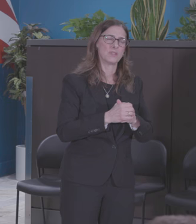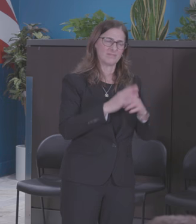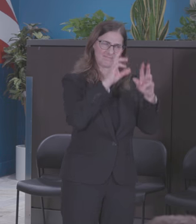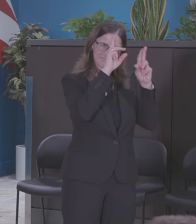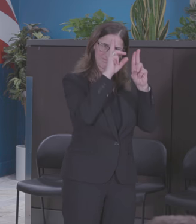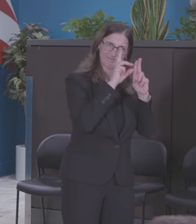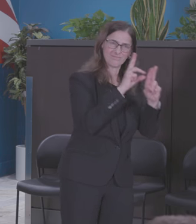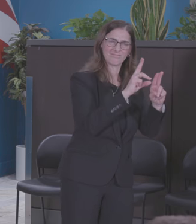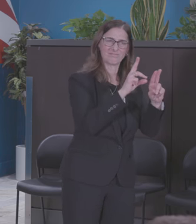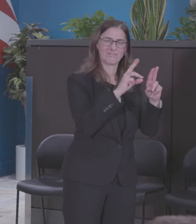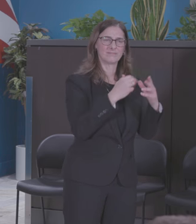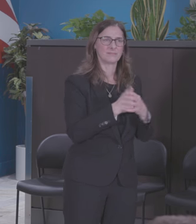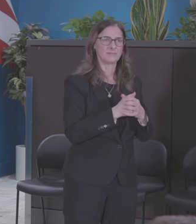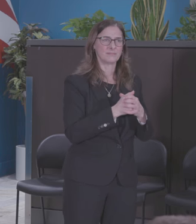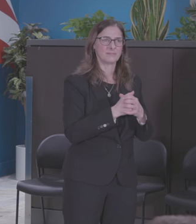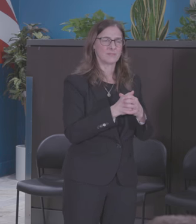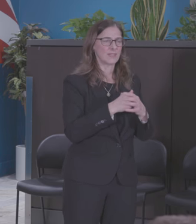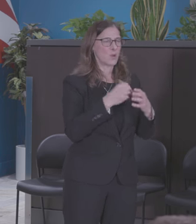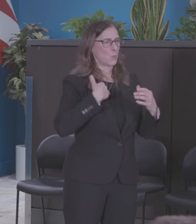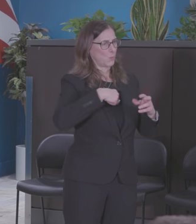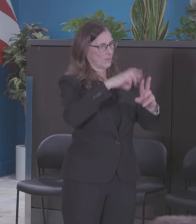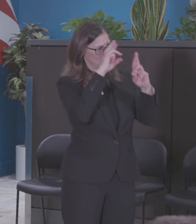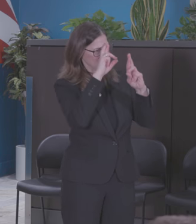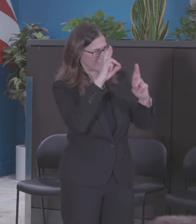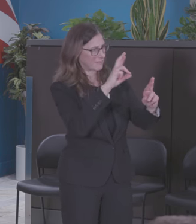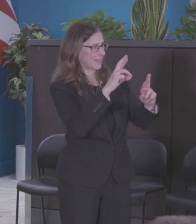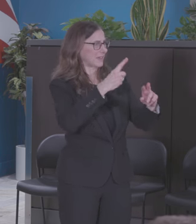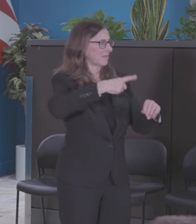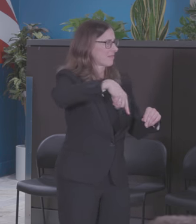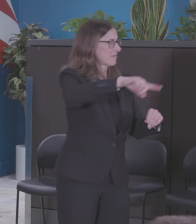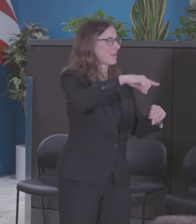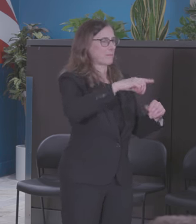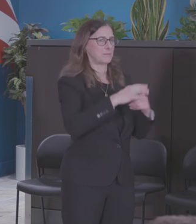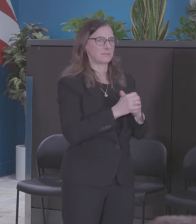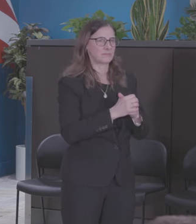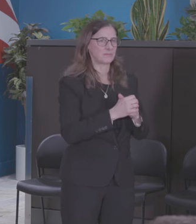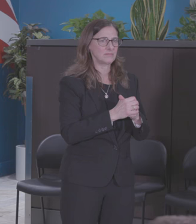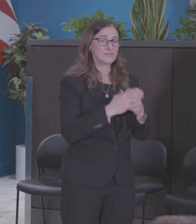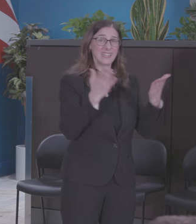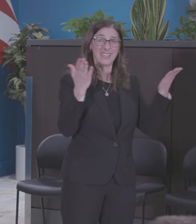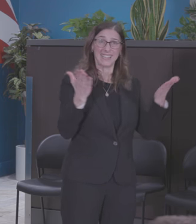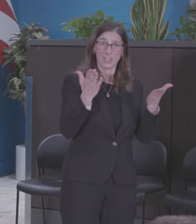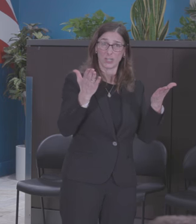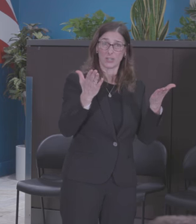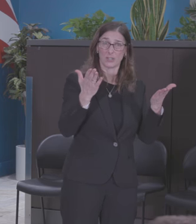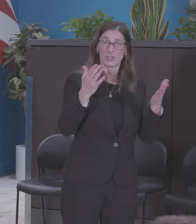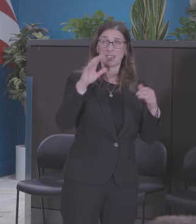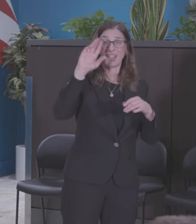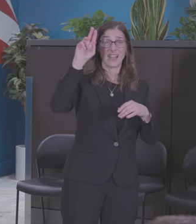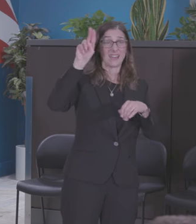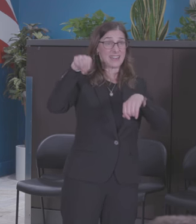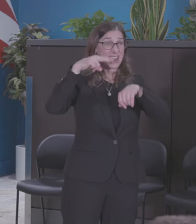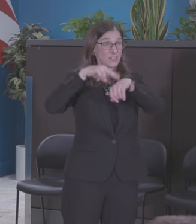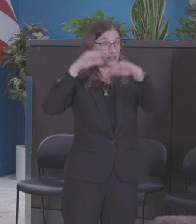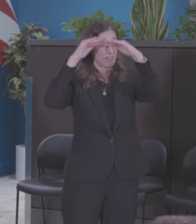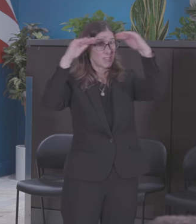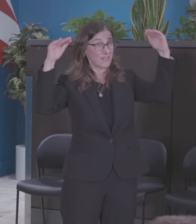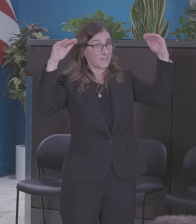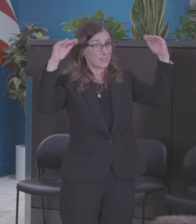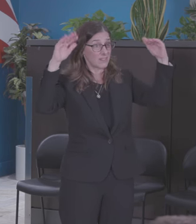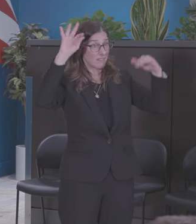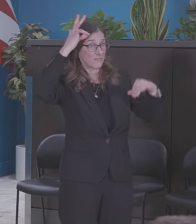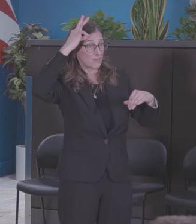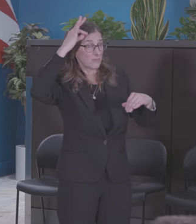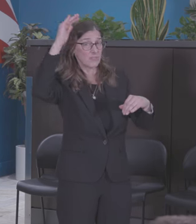public officials, as exemplified here today, at the national level, the state level, and here in the city of Boston. Governor